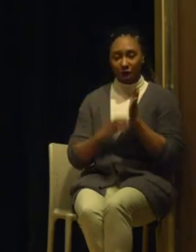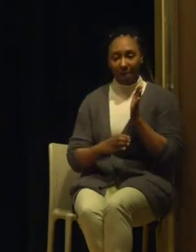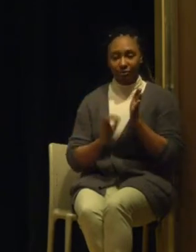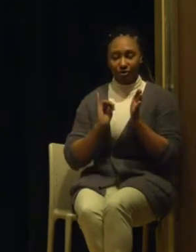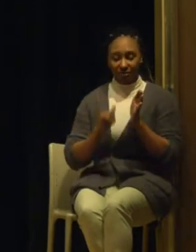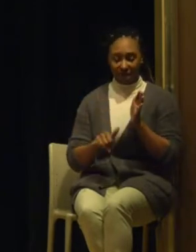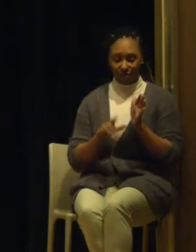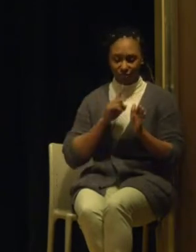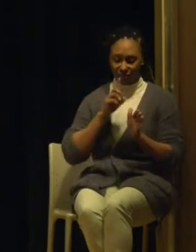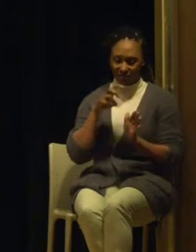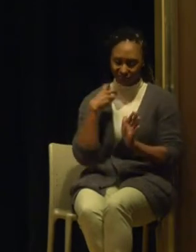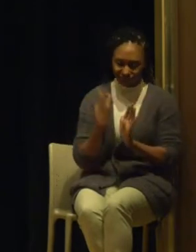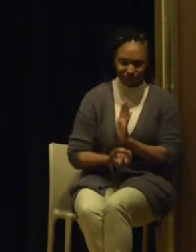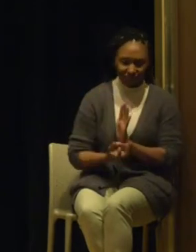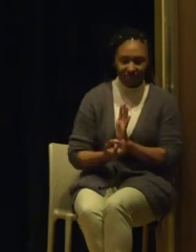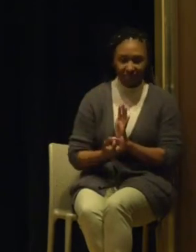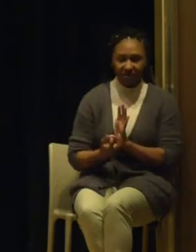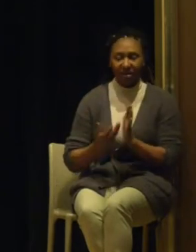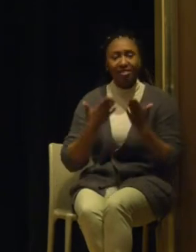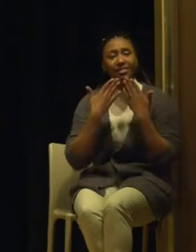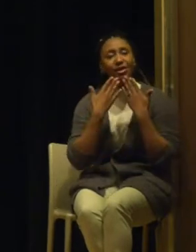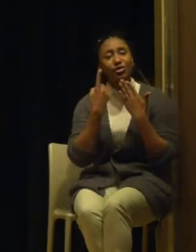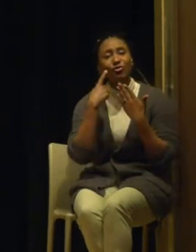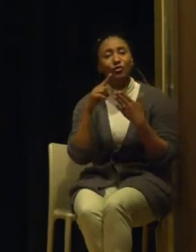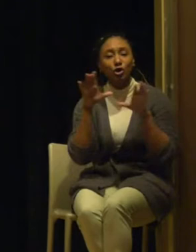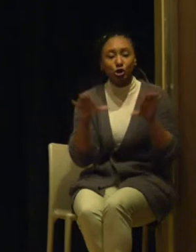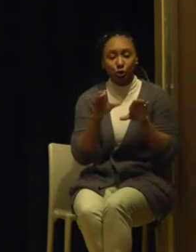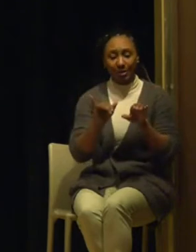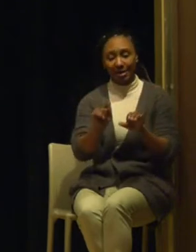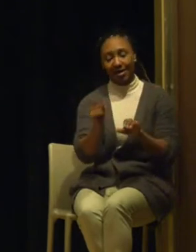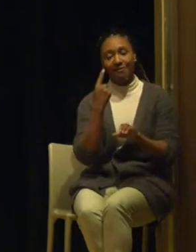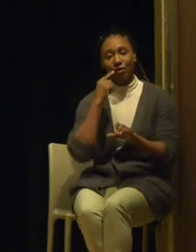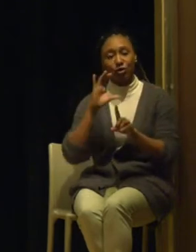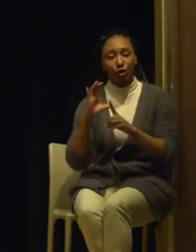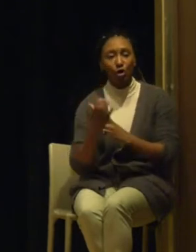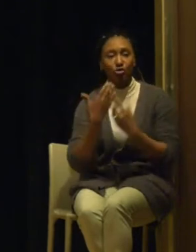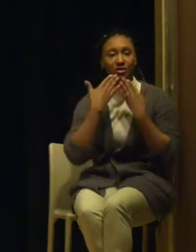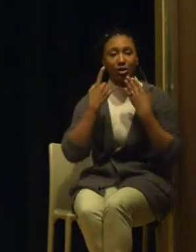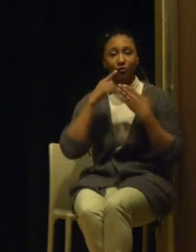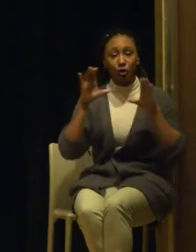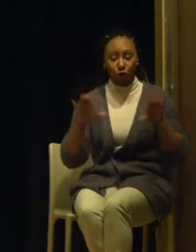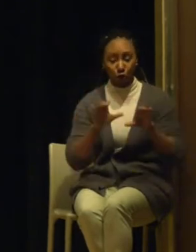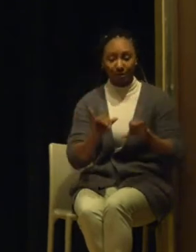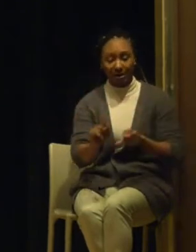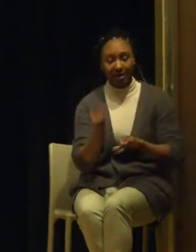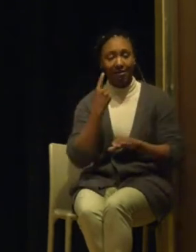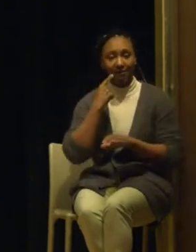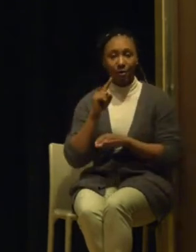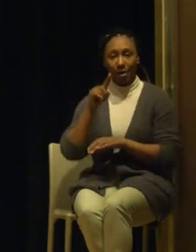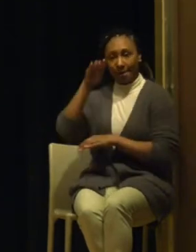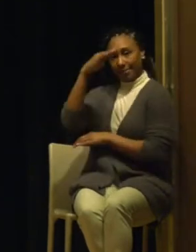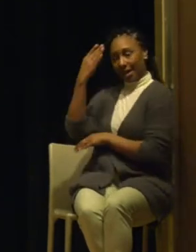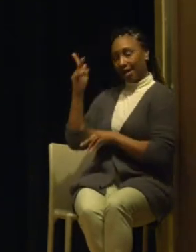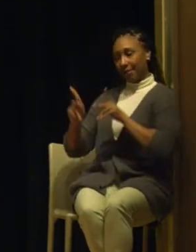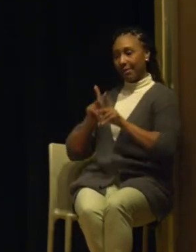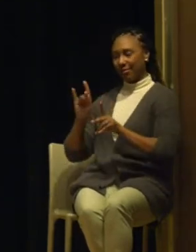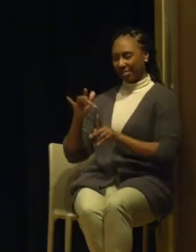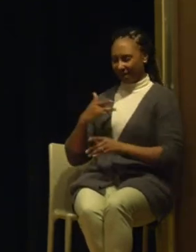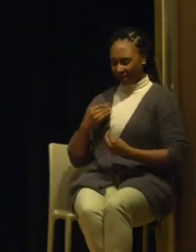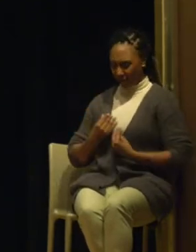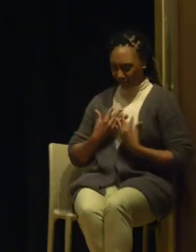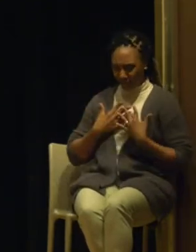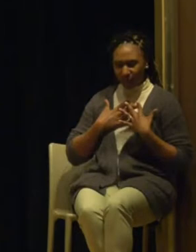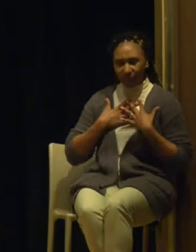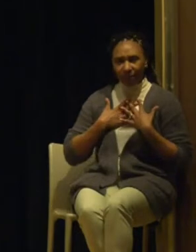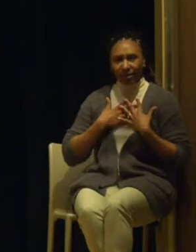but comes up to you and says, thank you for doing it for the culture. Thank you for doing it for us, for Black people. How did that feel to receive that? That felt so great. It warmed